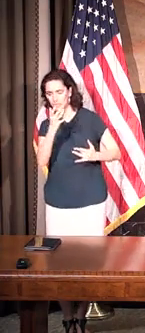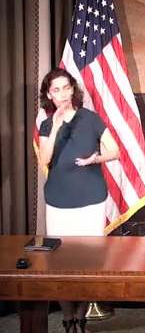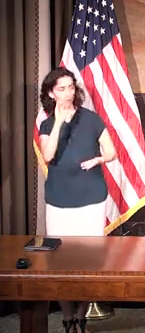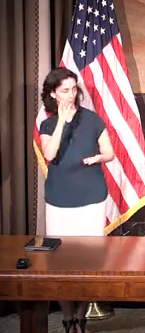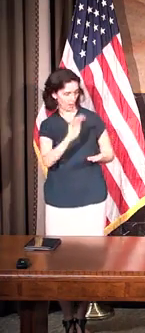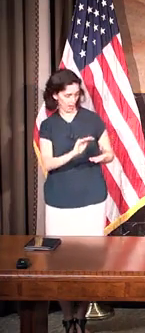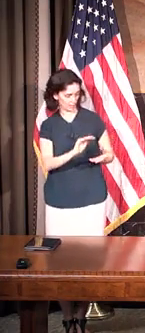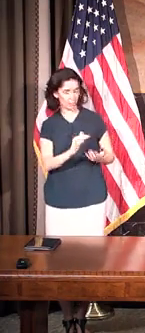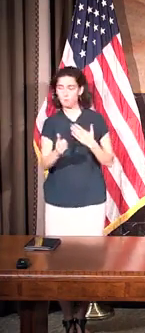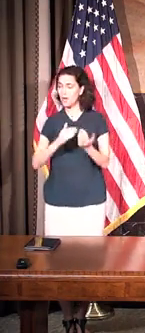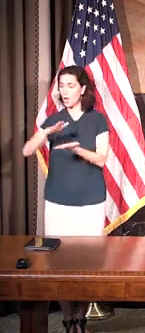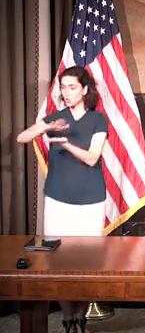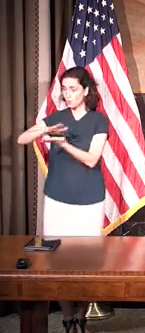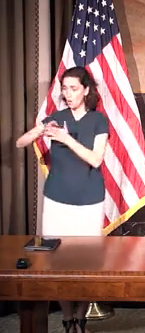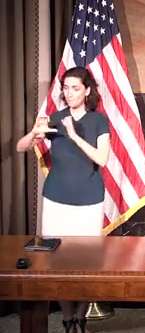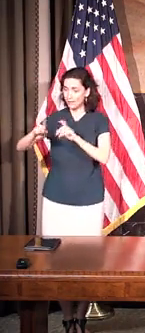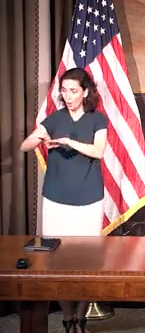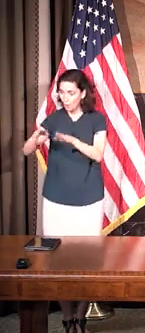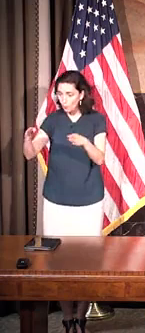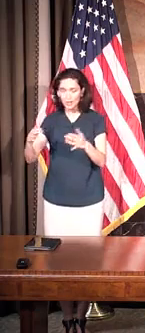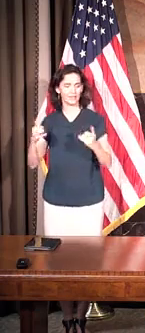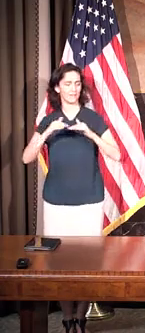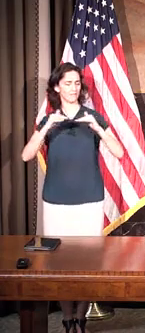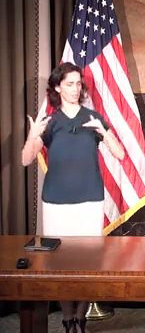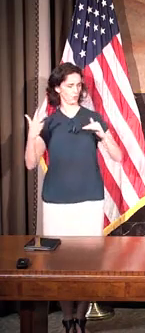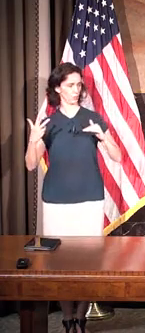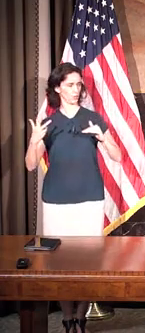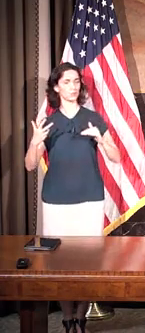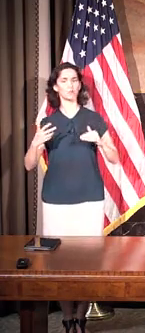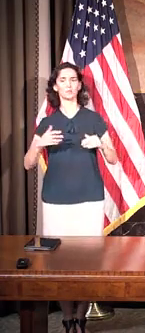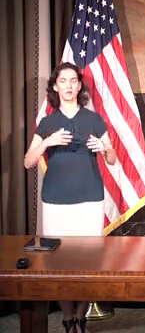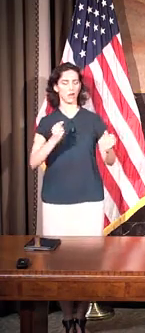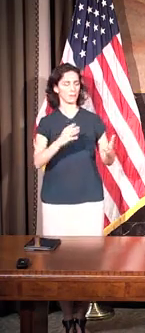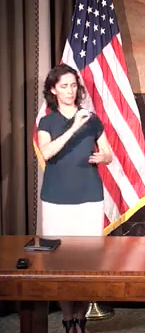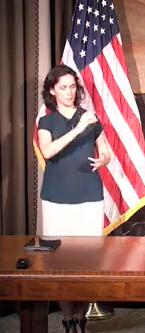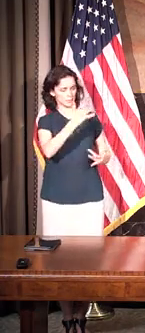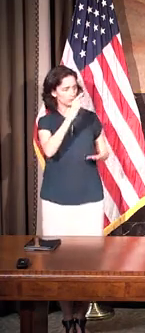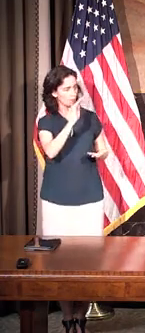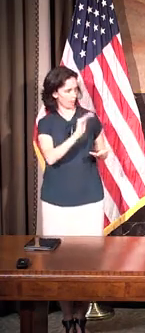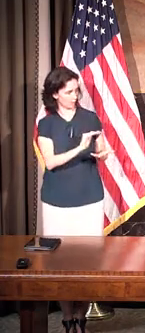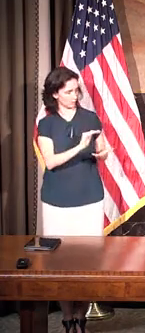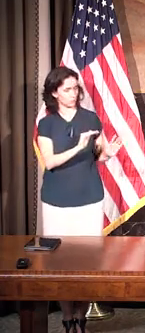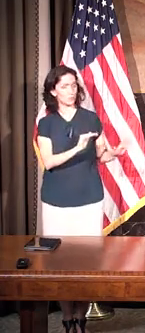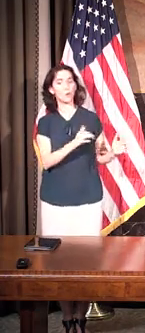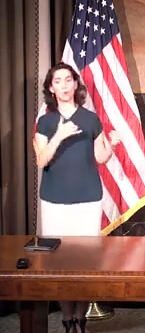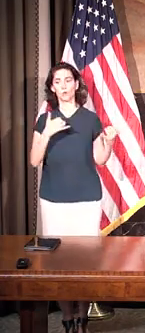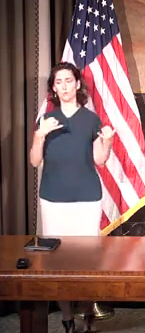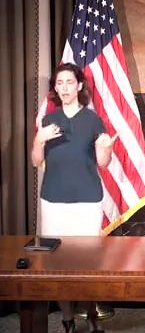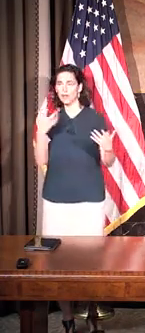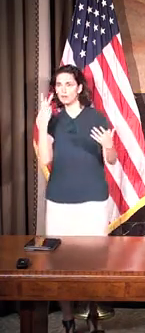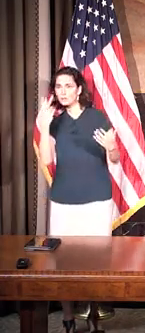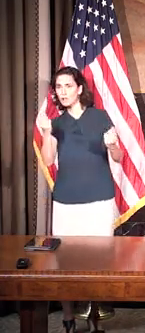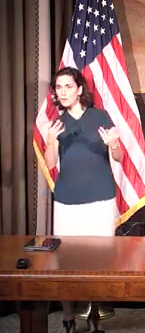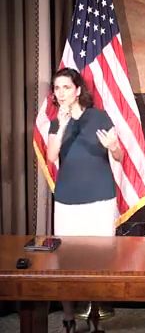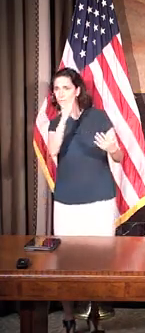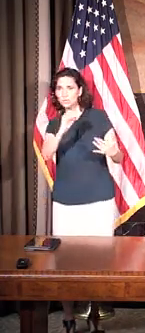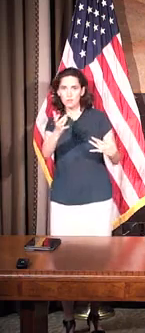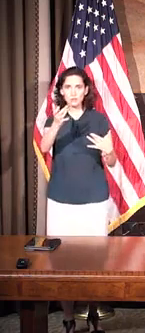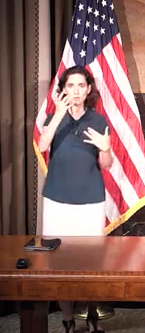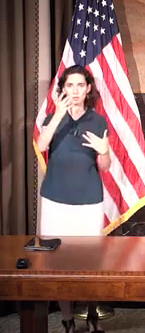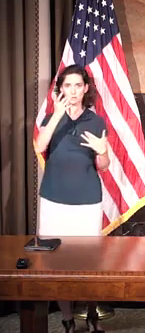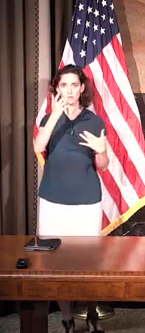after schools reopened and we're in phase 3 now. Are you comfortable with the level of numbers we've seen? You know, does that mean